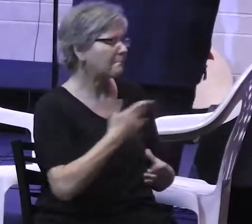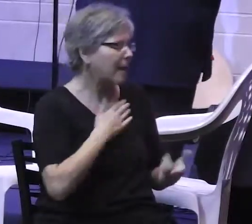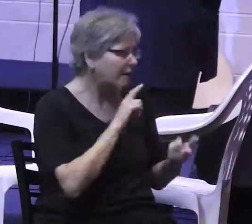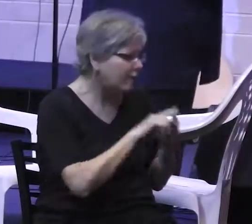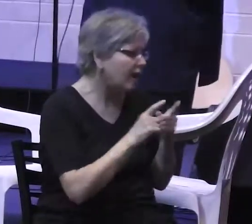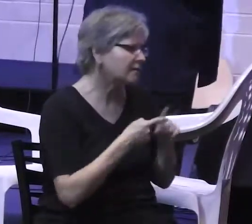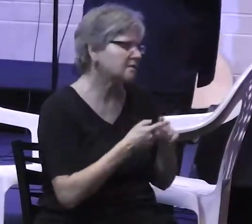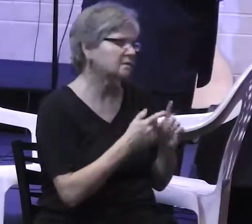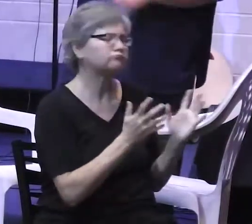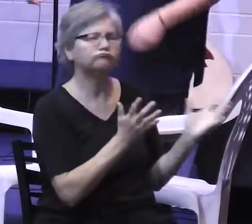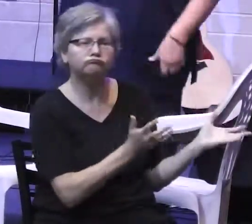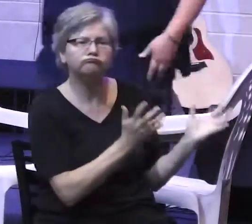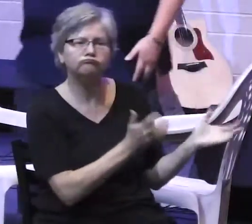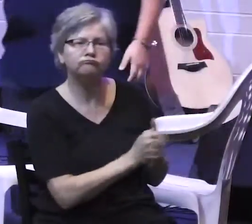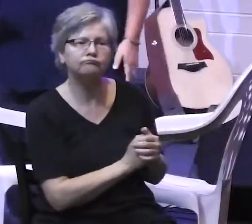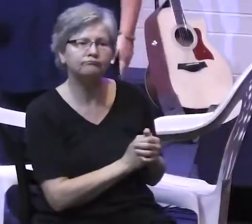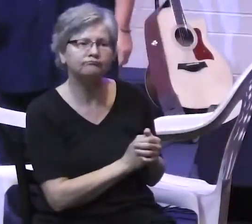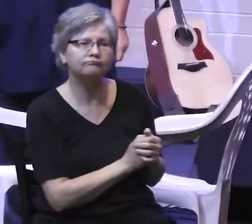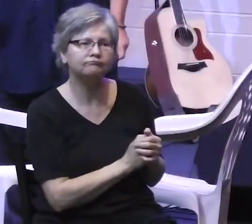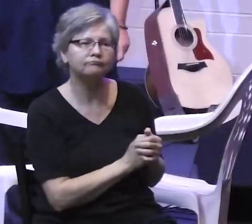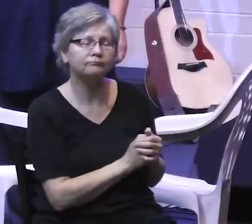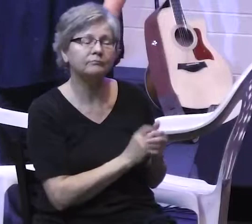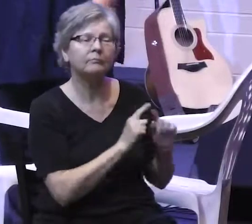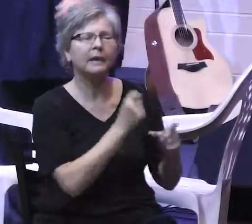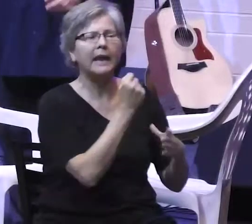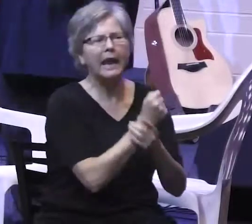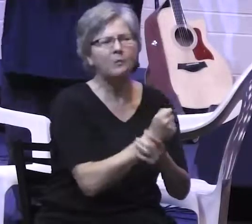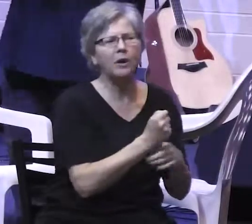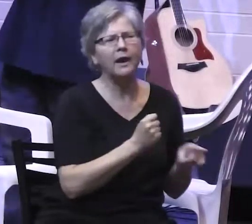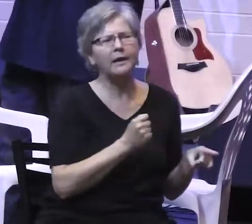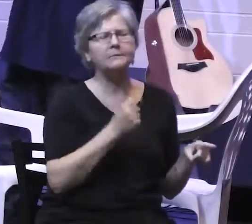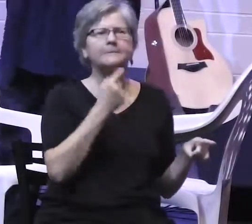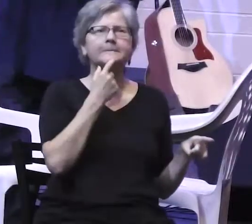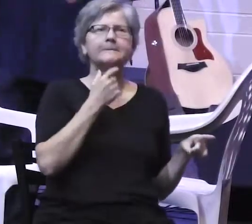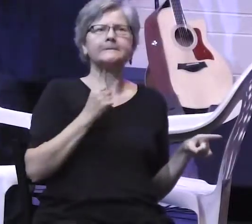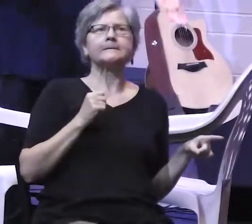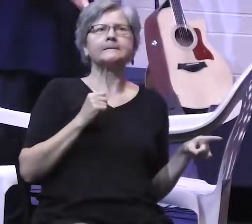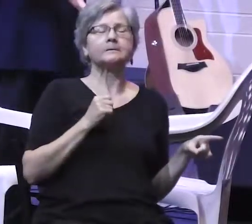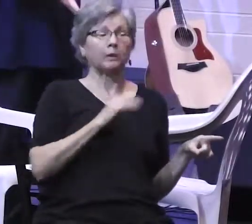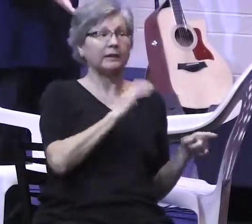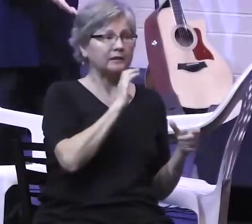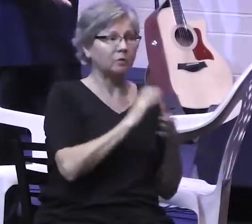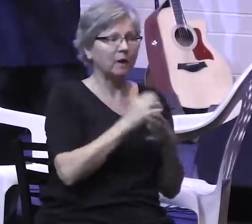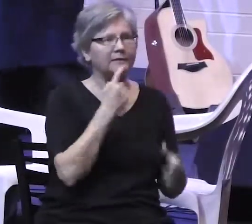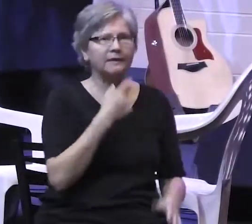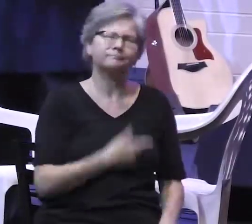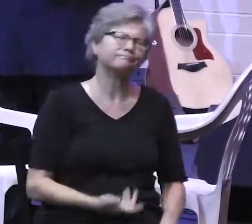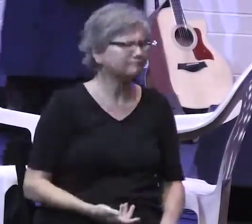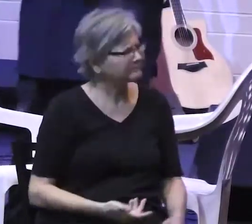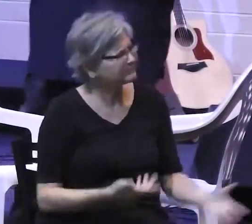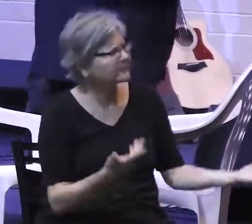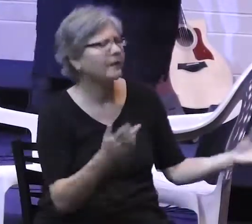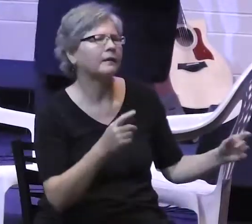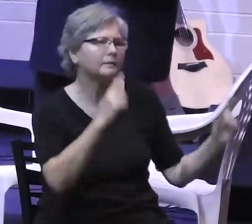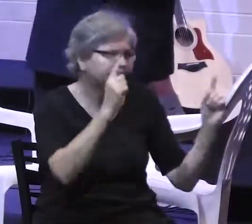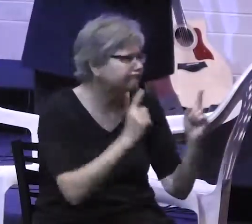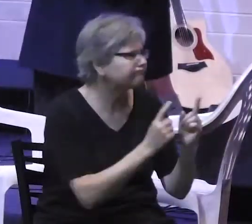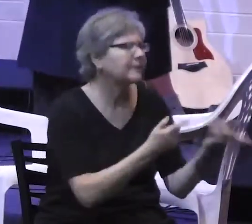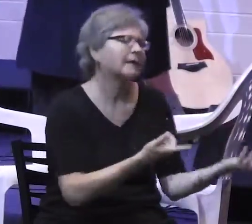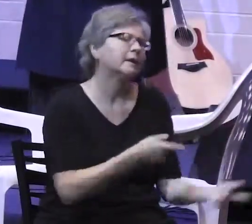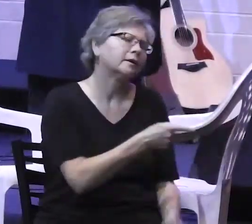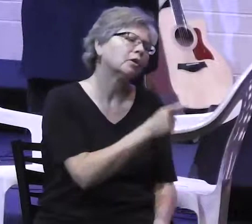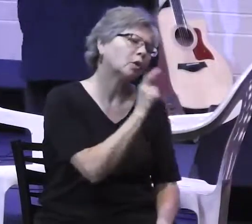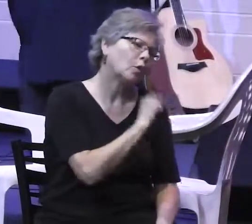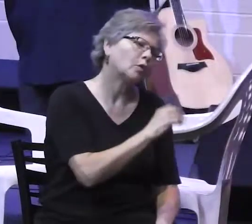friend. But Abraham, he's like, you know what? Sarah comes to him and says, do we really want to wait for God? I mean, look, man, you're 99